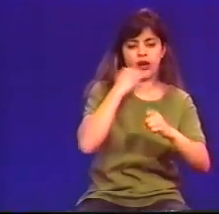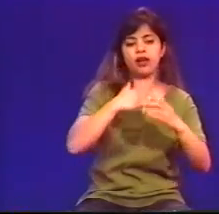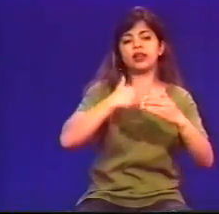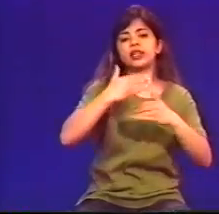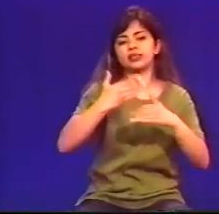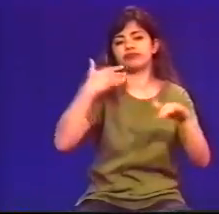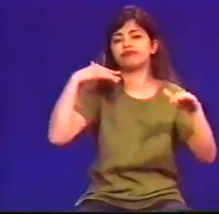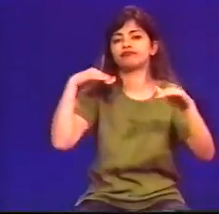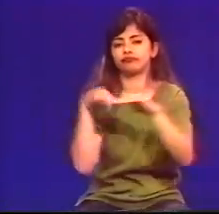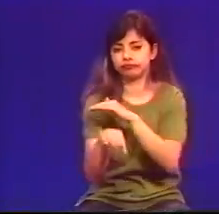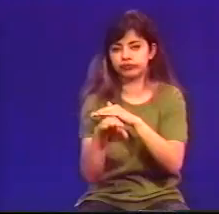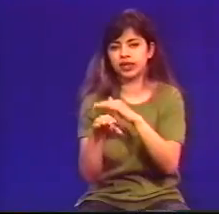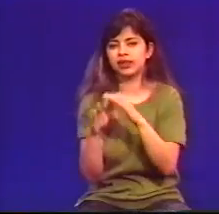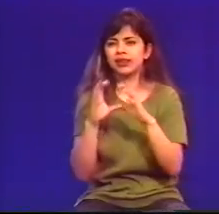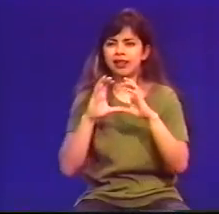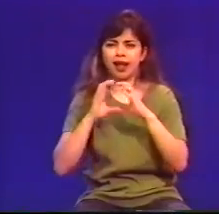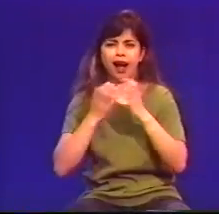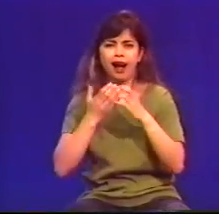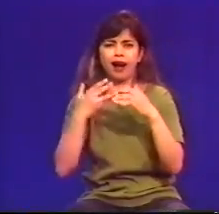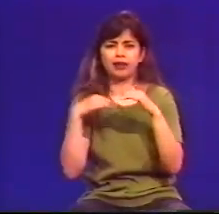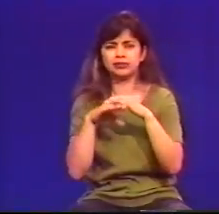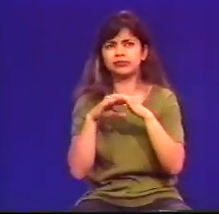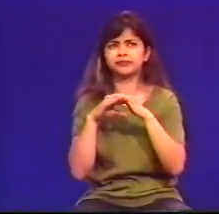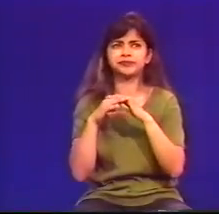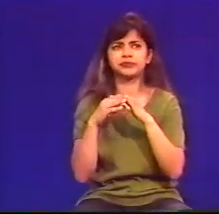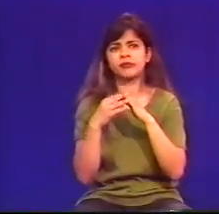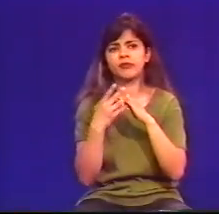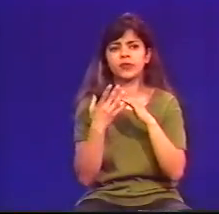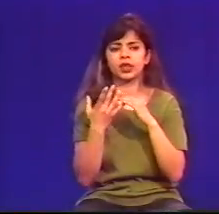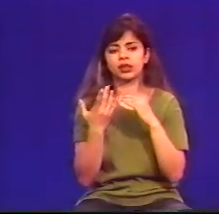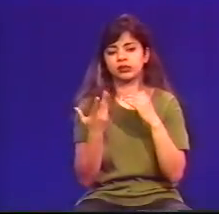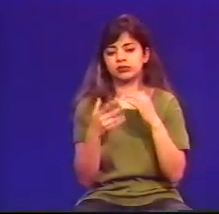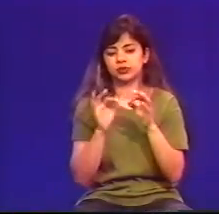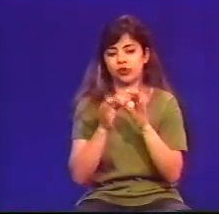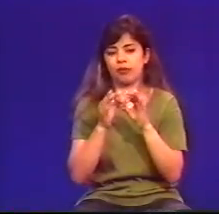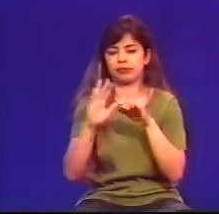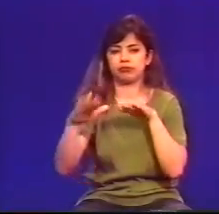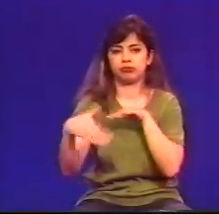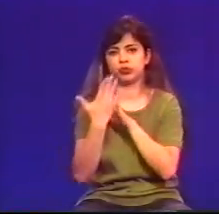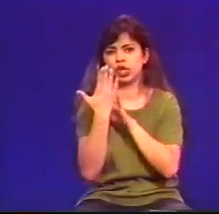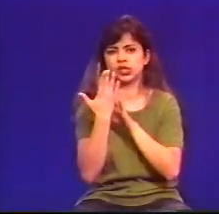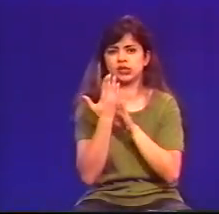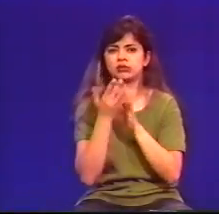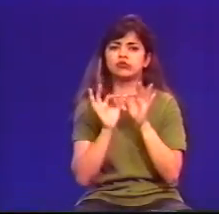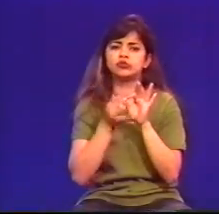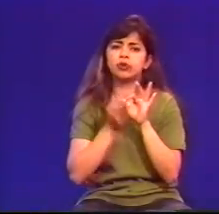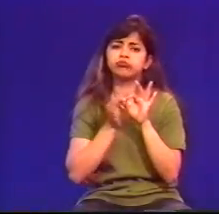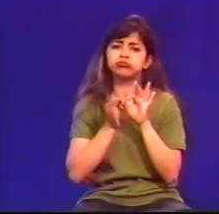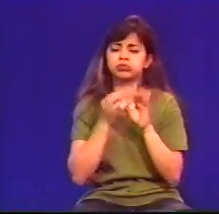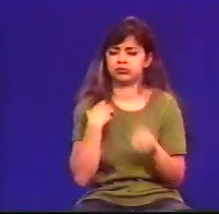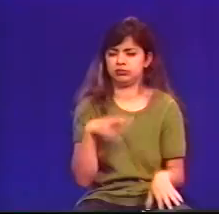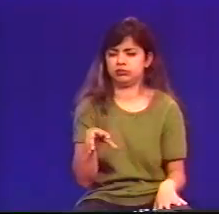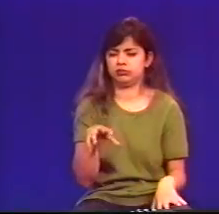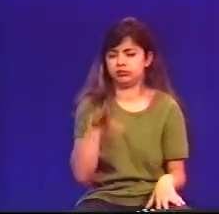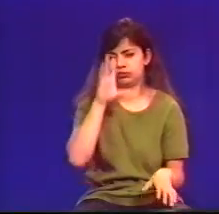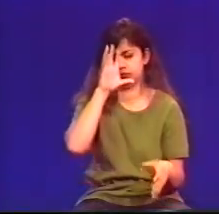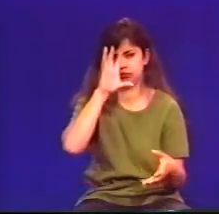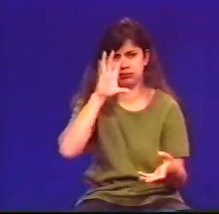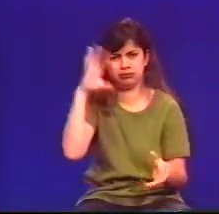college there. That was my first experience ever working with an interpreter. So I remember getting into class and seeing this interpreter there for the first